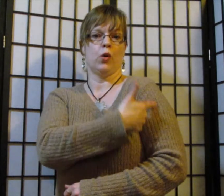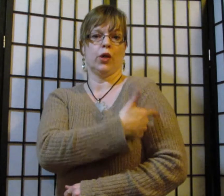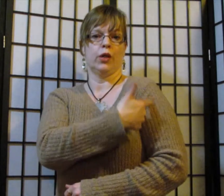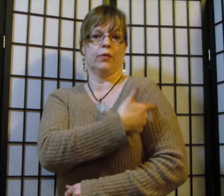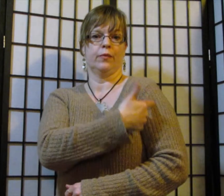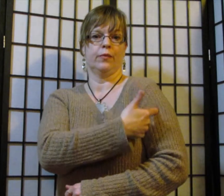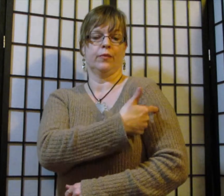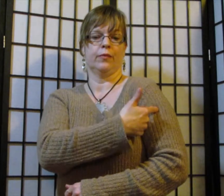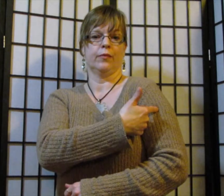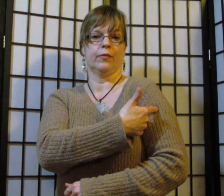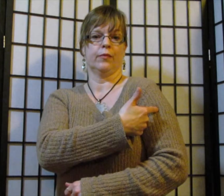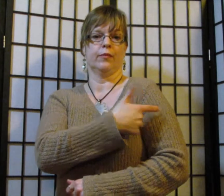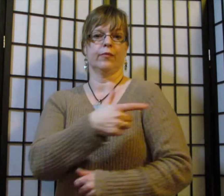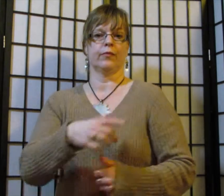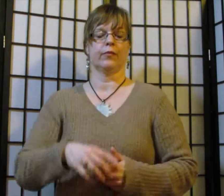Coke.